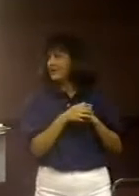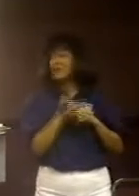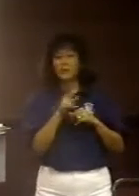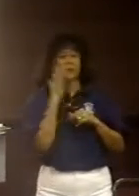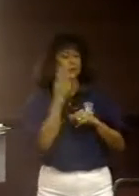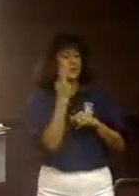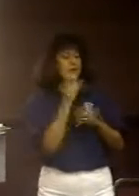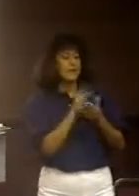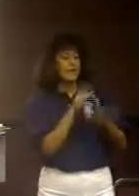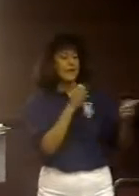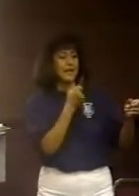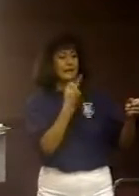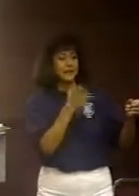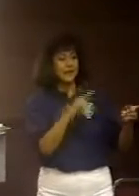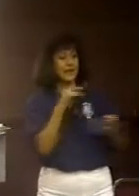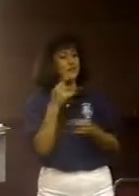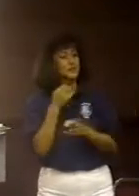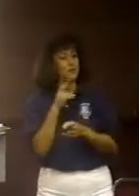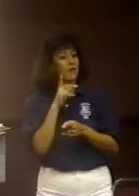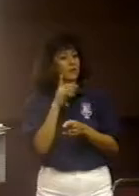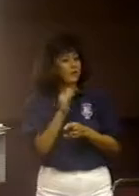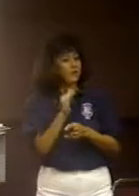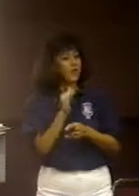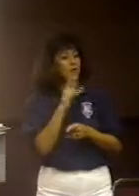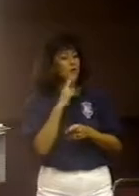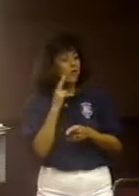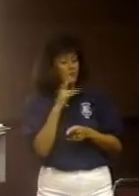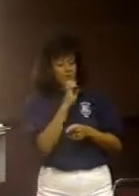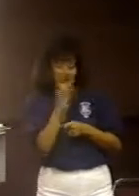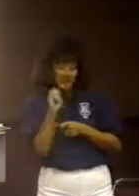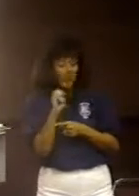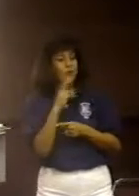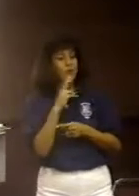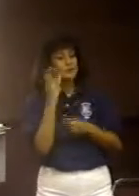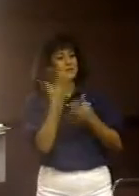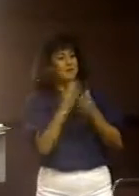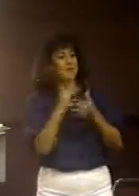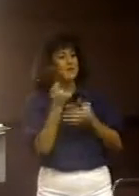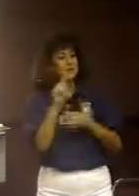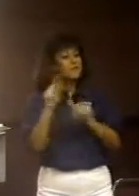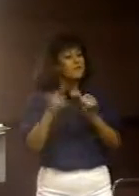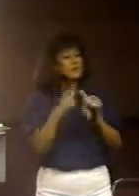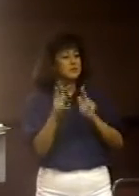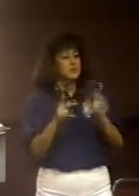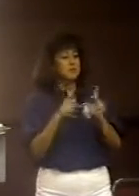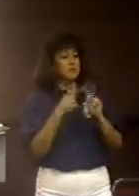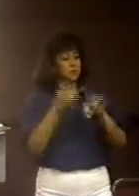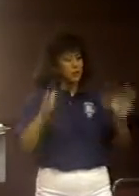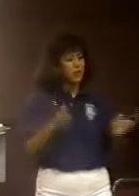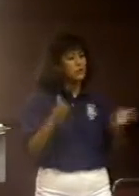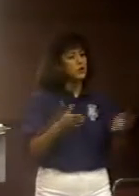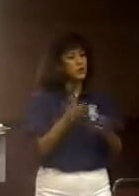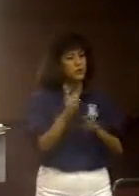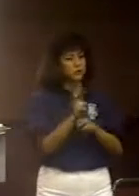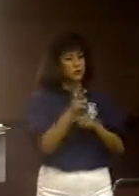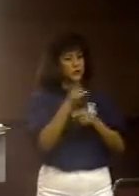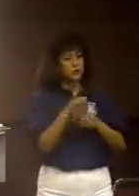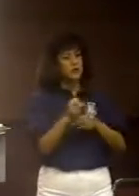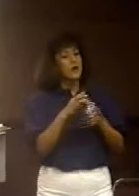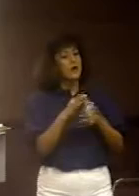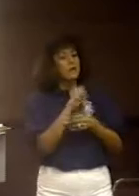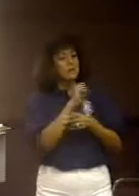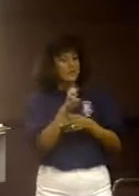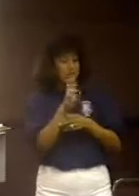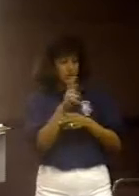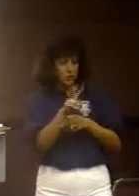you will see that Esther and Gerald Lee were they were, as far as I know, the first people to encourage users of C2